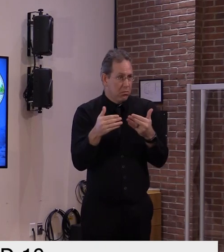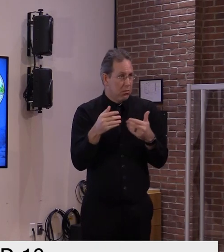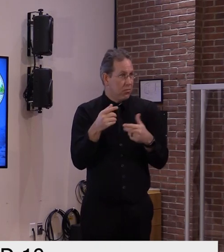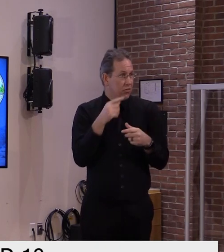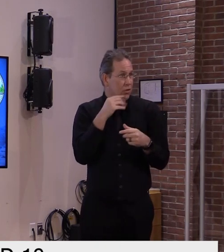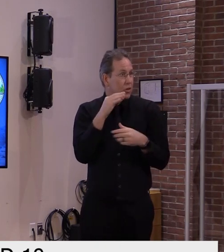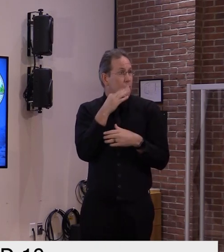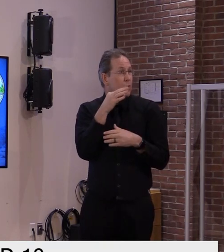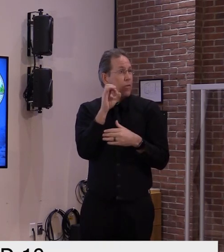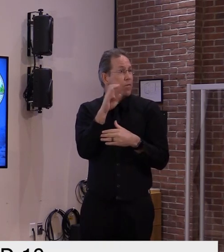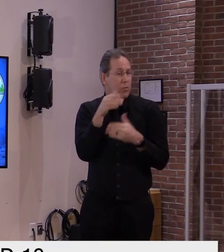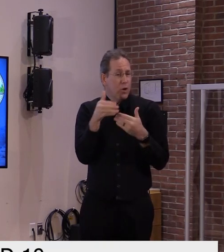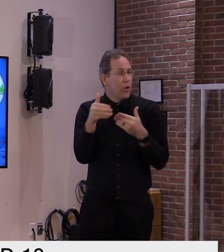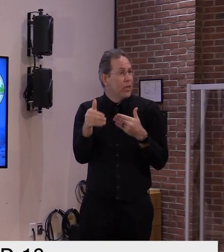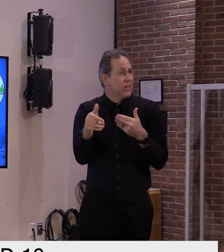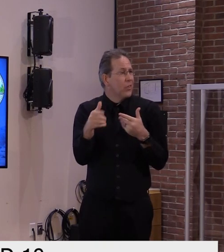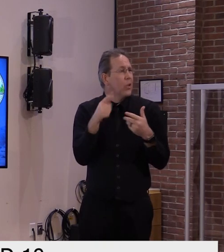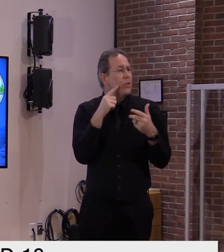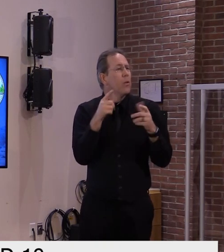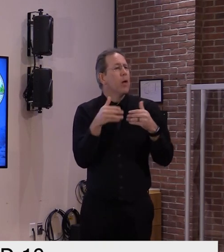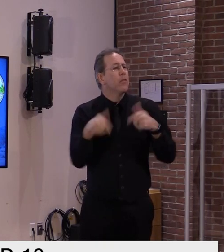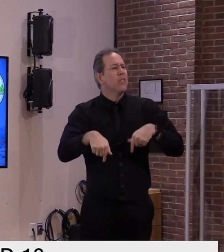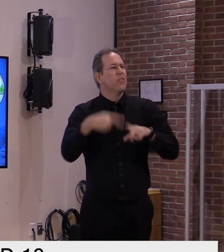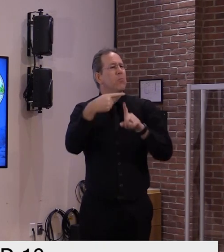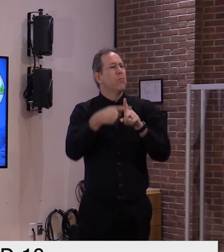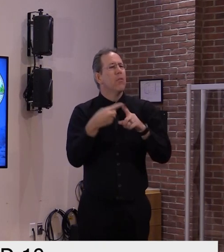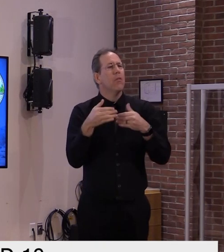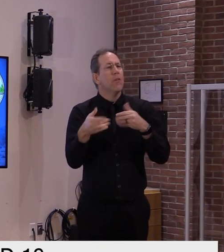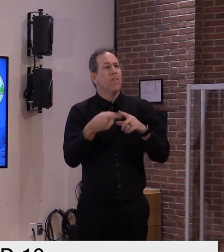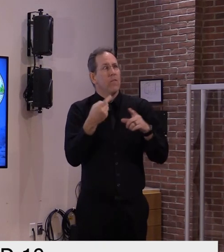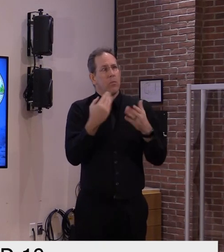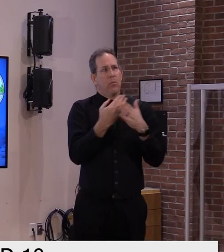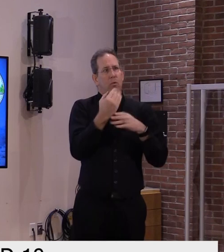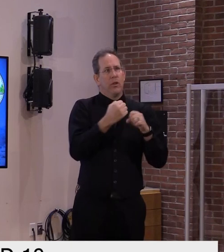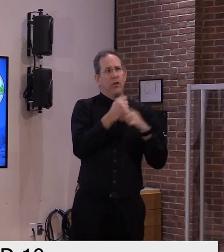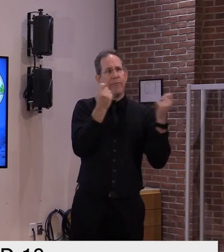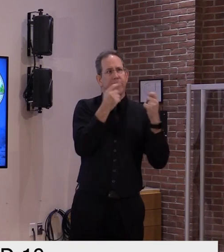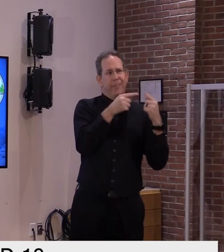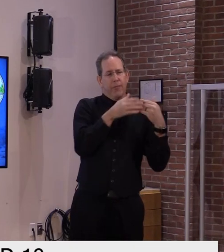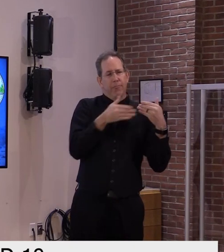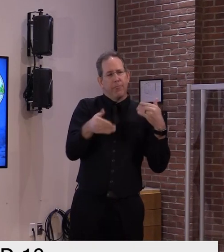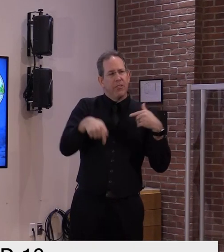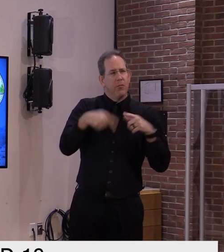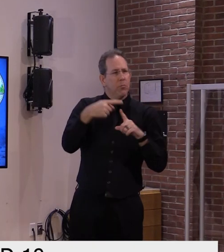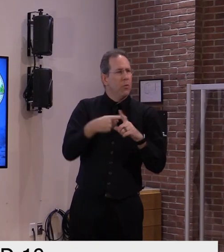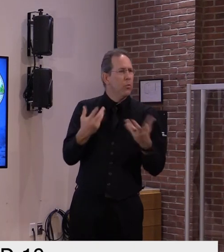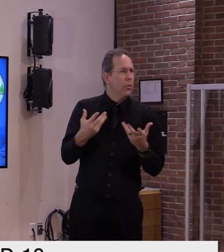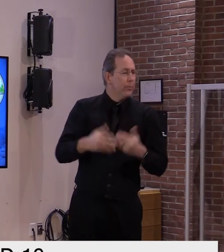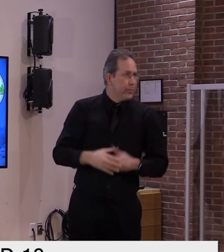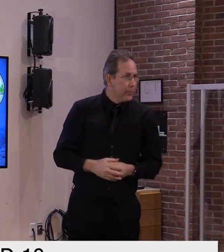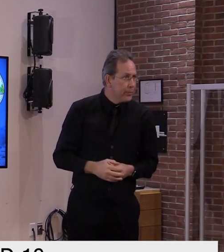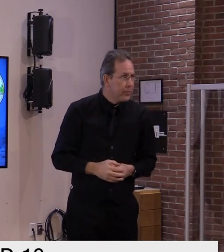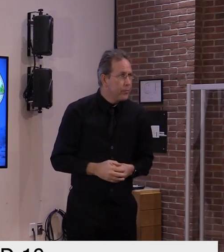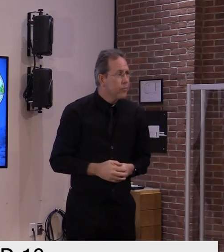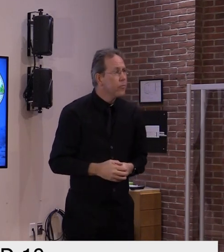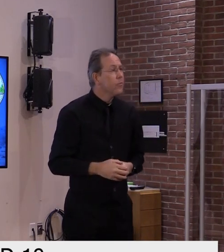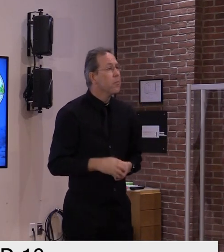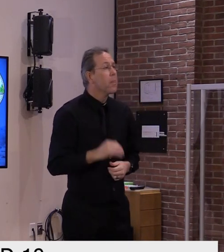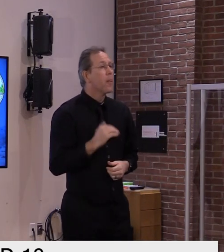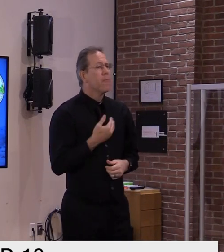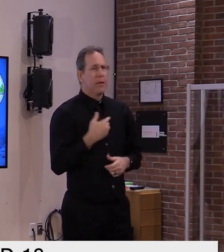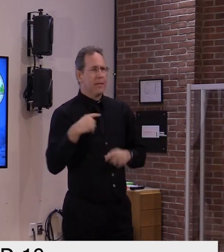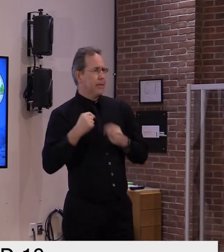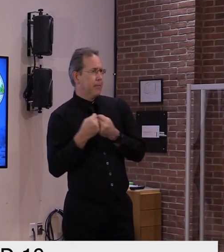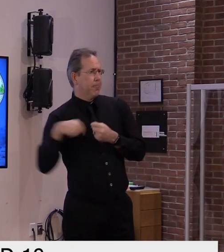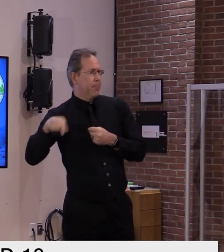I had also mentioned that our contact tracing teams have identified several multifamily gatherings that had potential for further